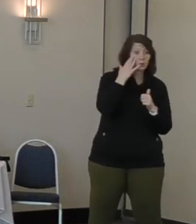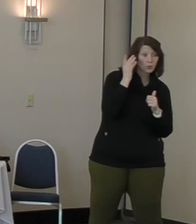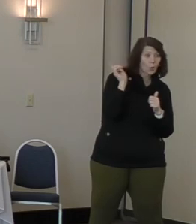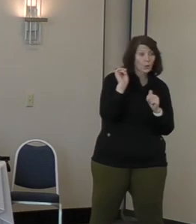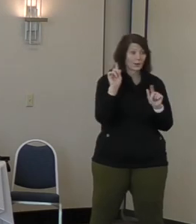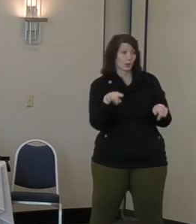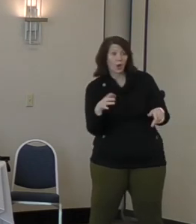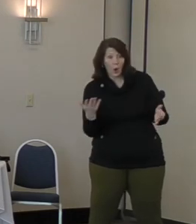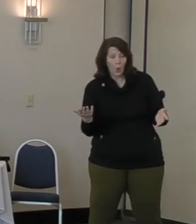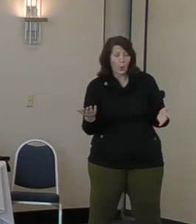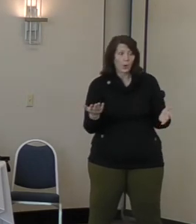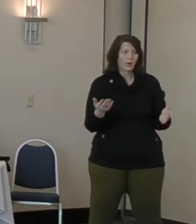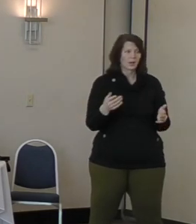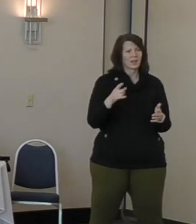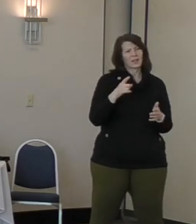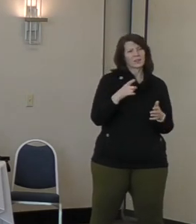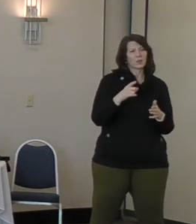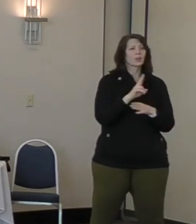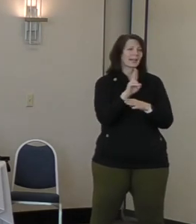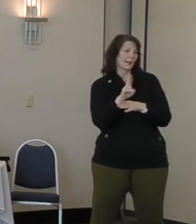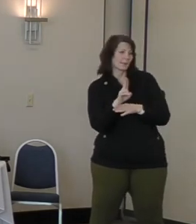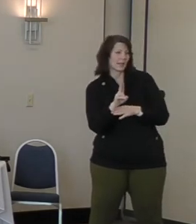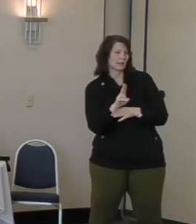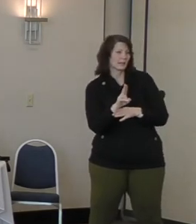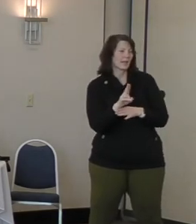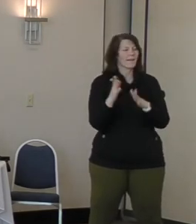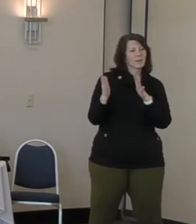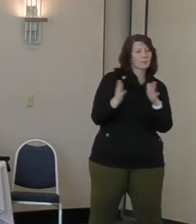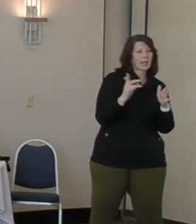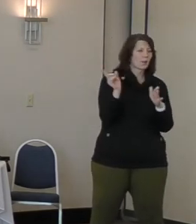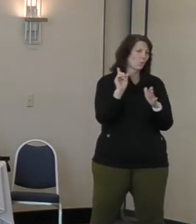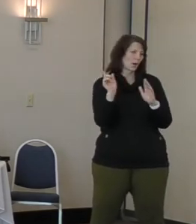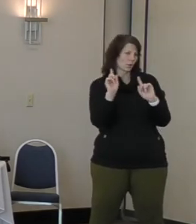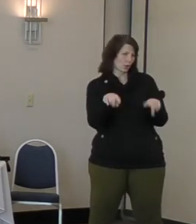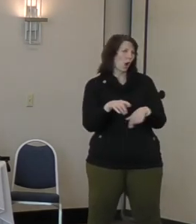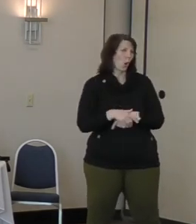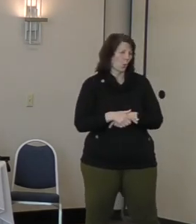go, but they're going to implement it as a plan for where to go.